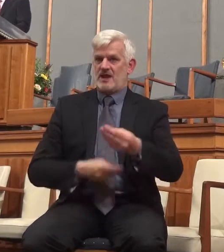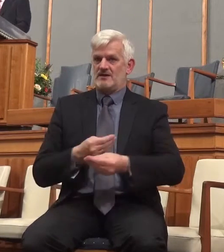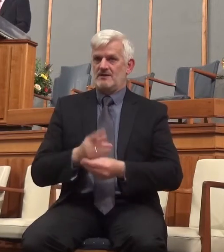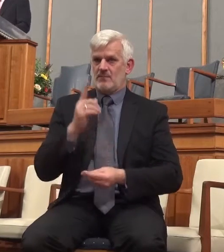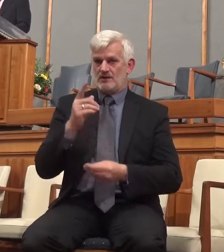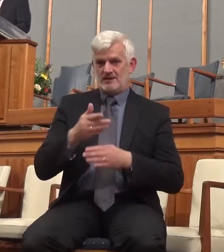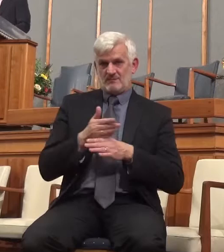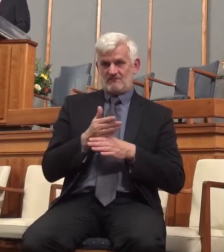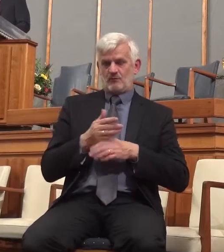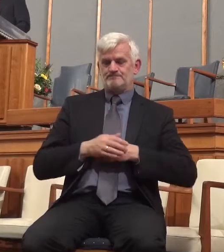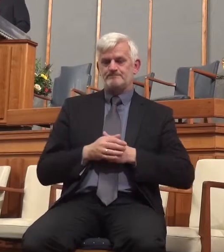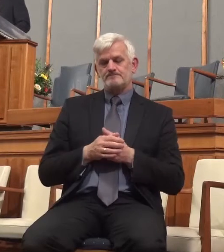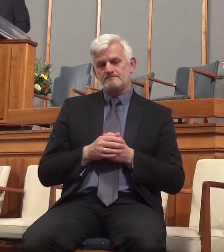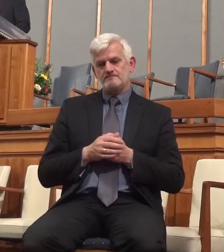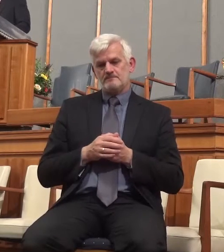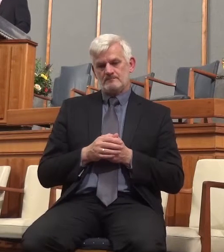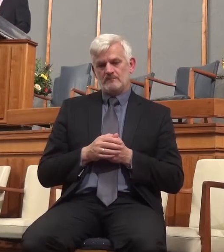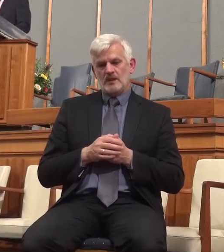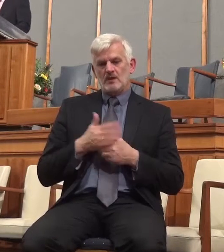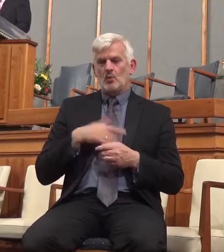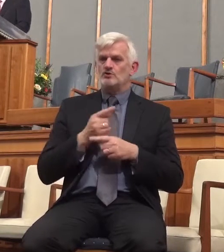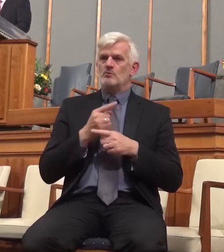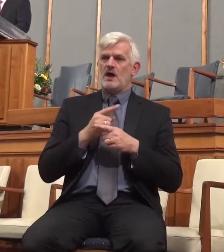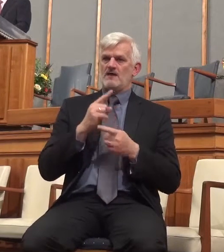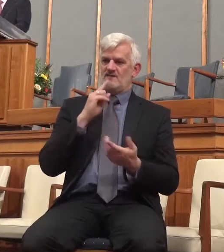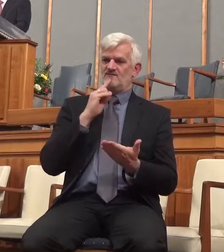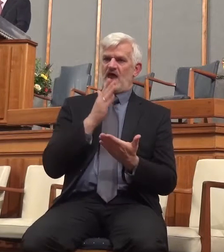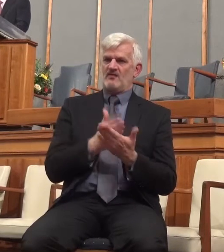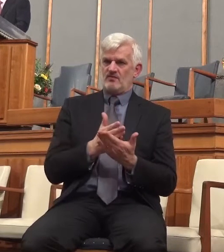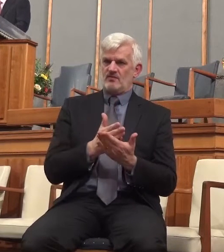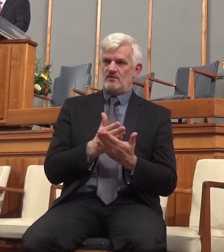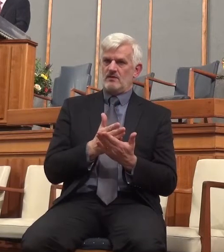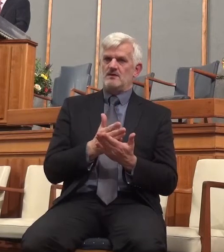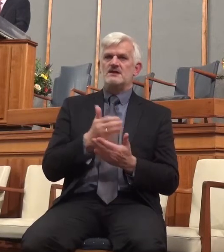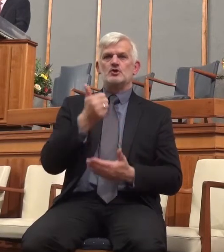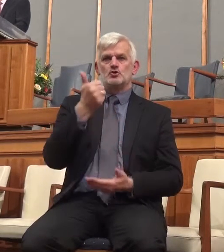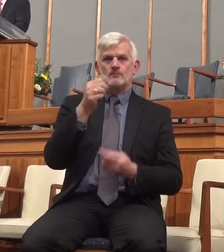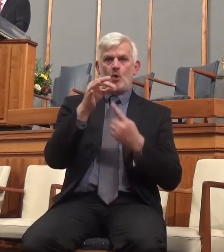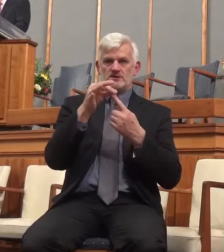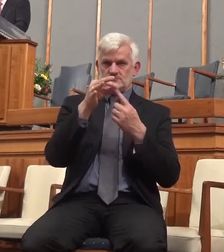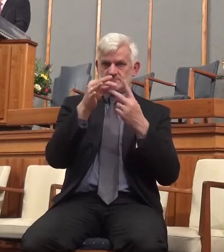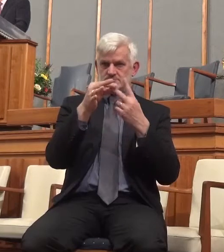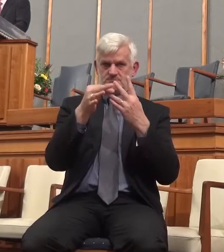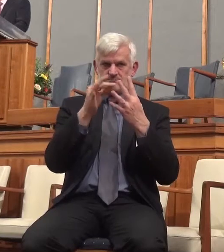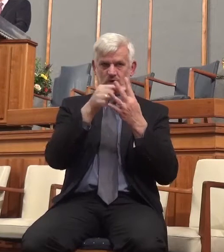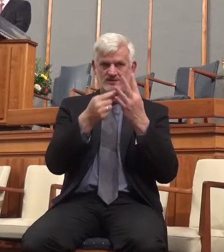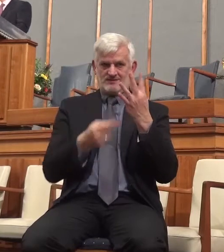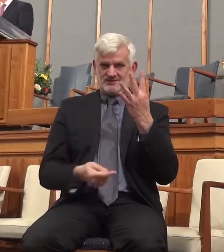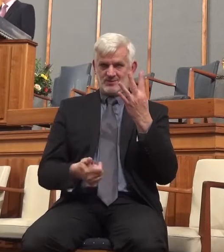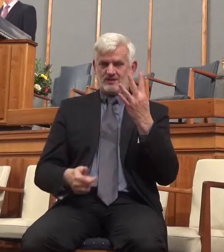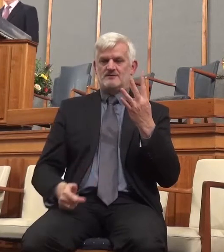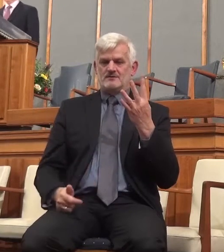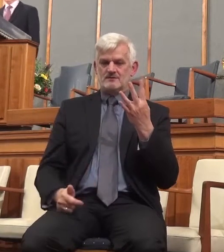you something about the advantages of faith. We walk by faith, not by sight. Walking